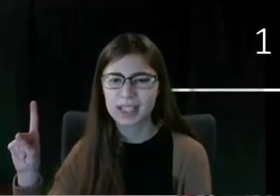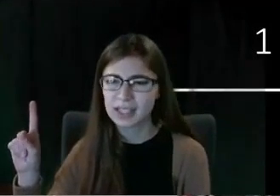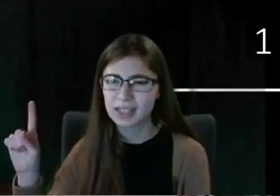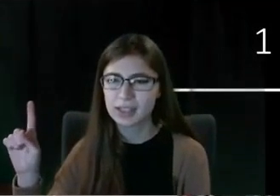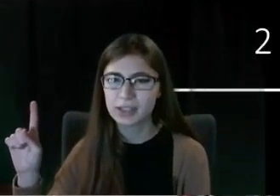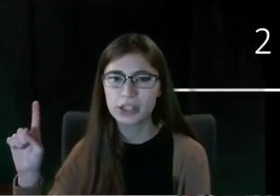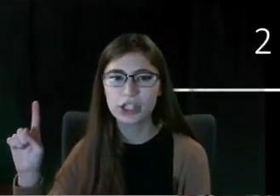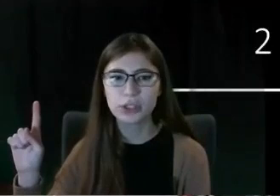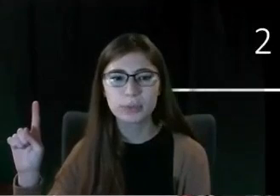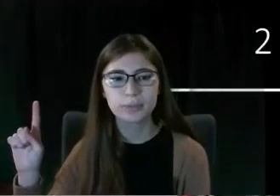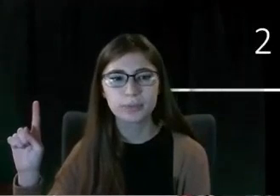2,